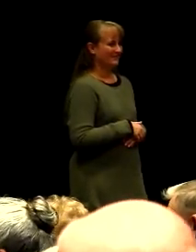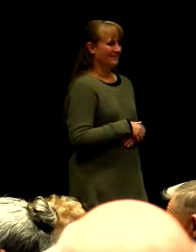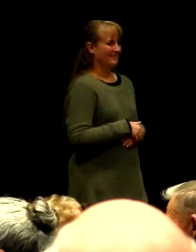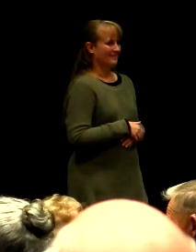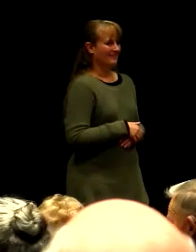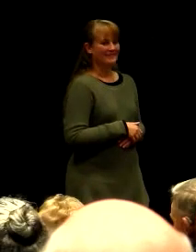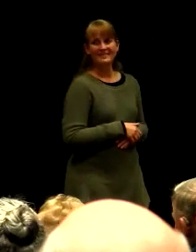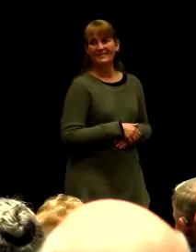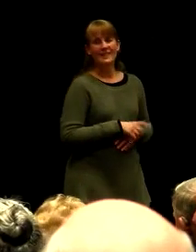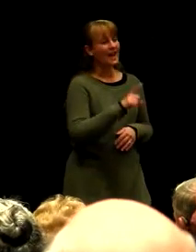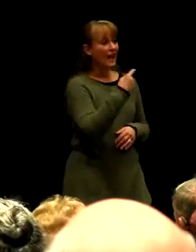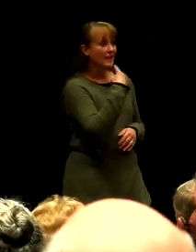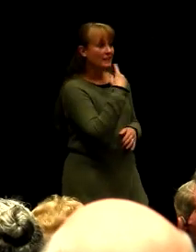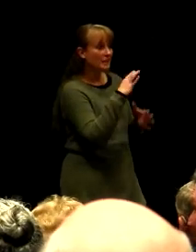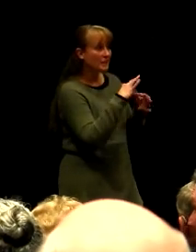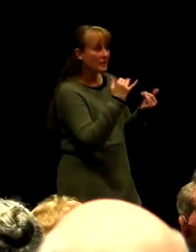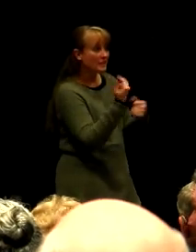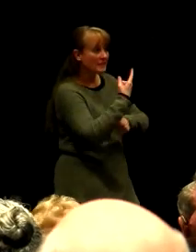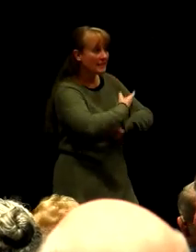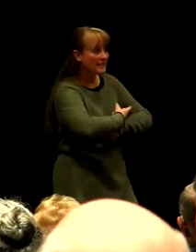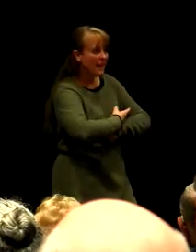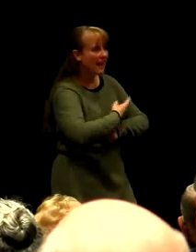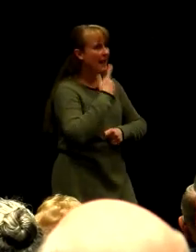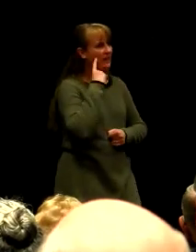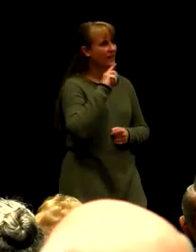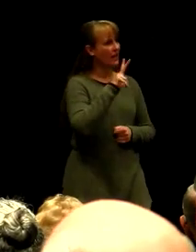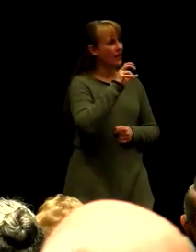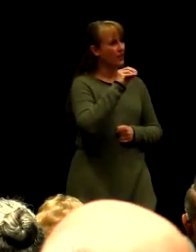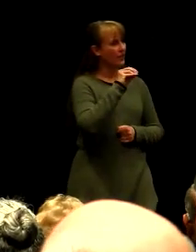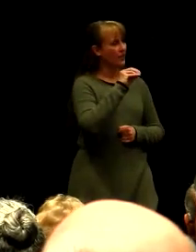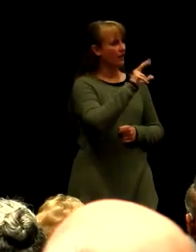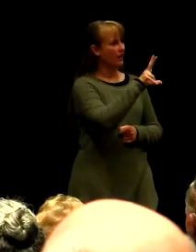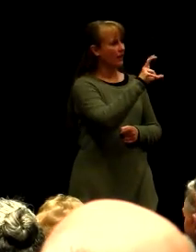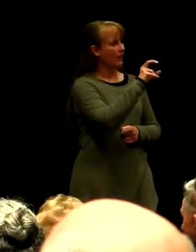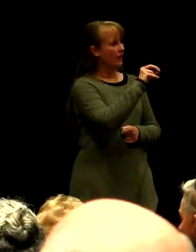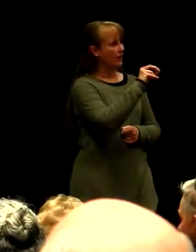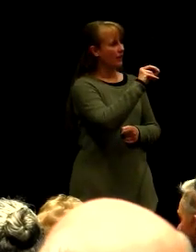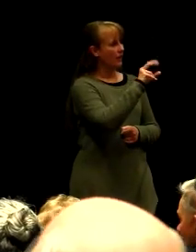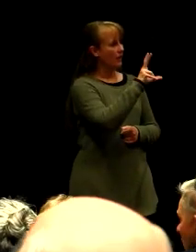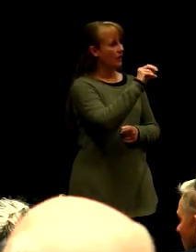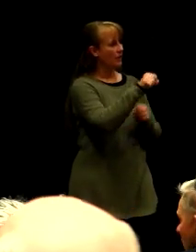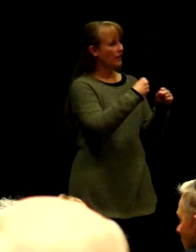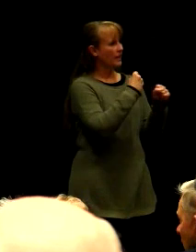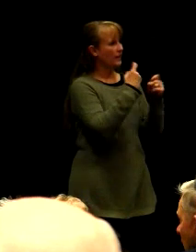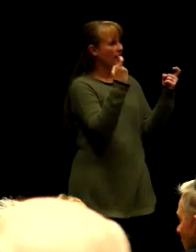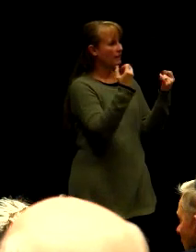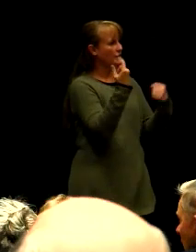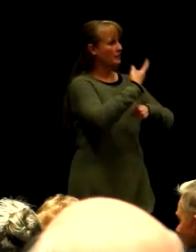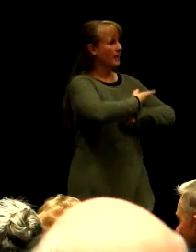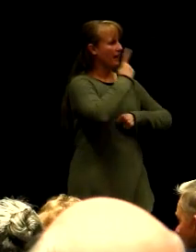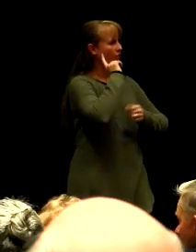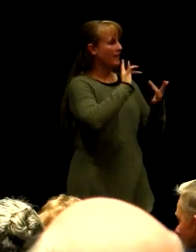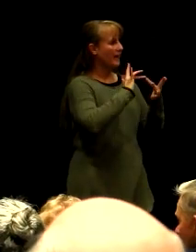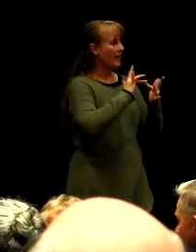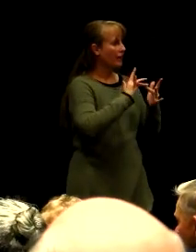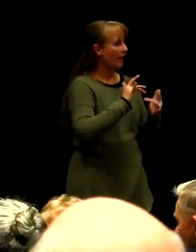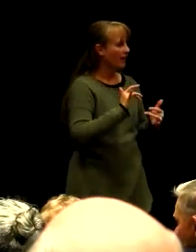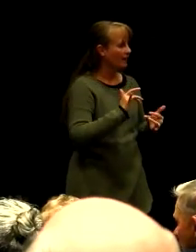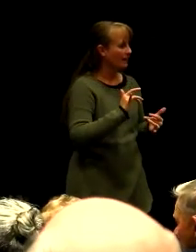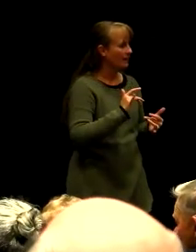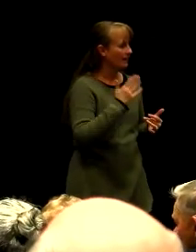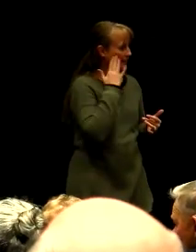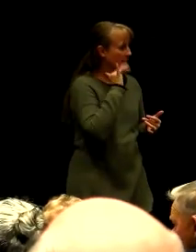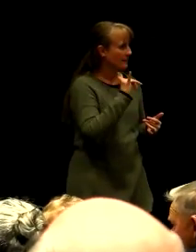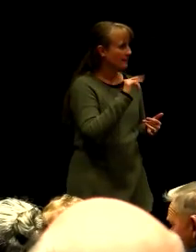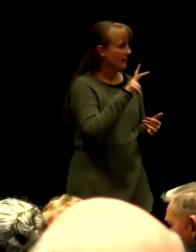I should mention, by the way, that today is apparently the 30th anniversary of the Internet. And they said